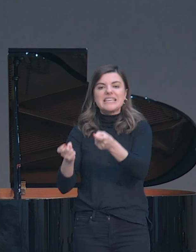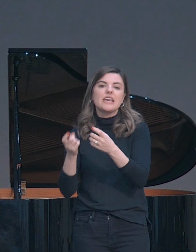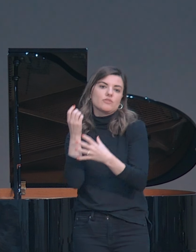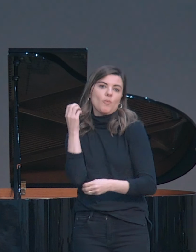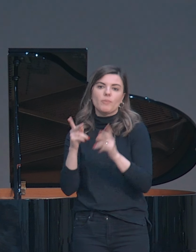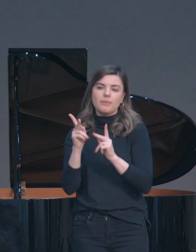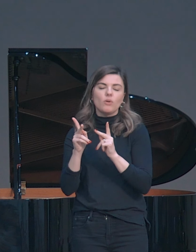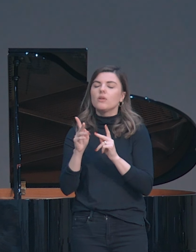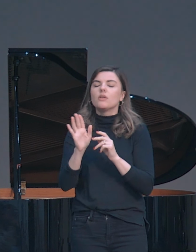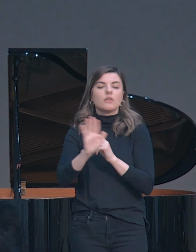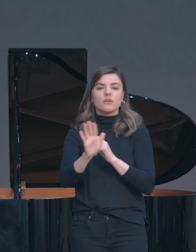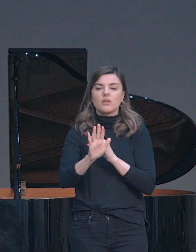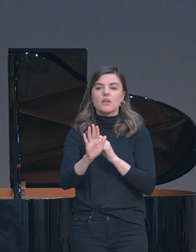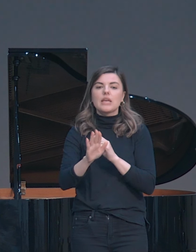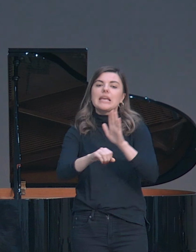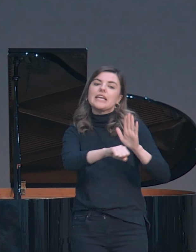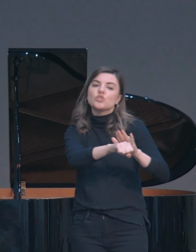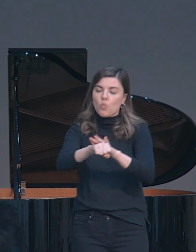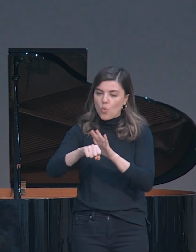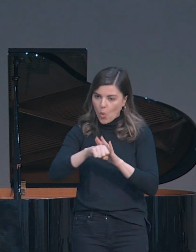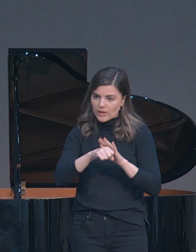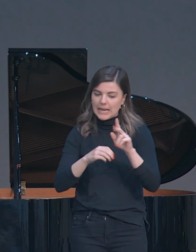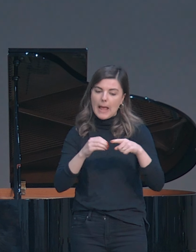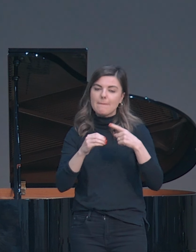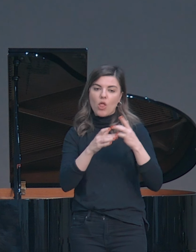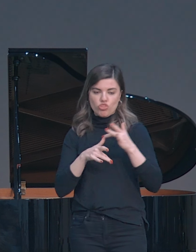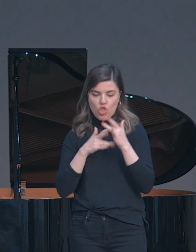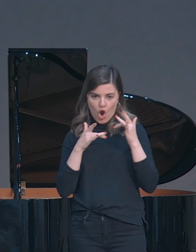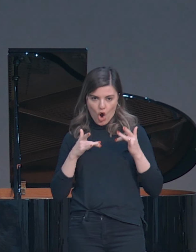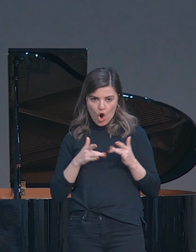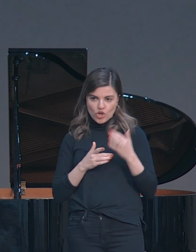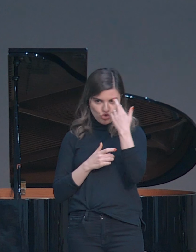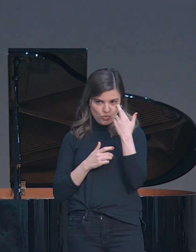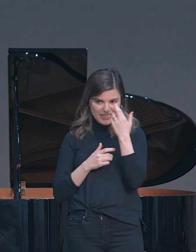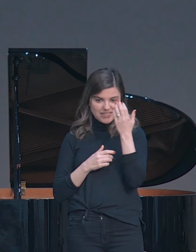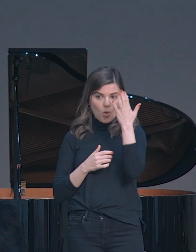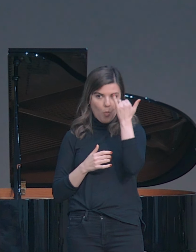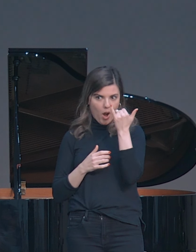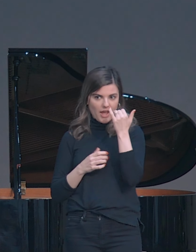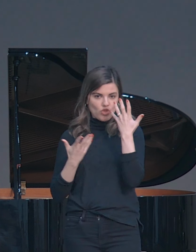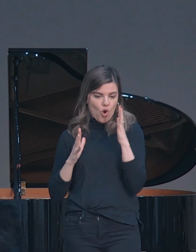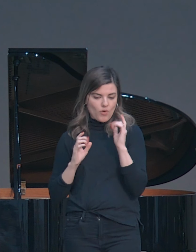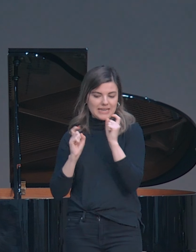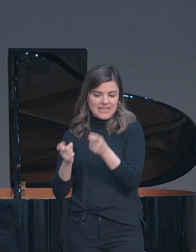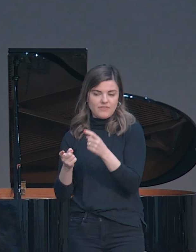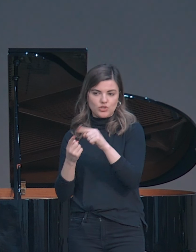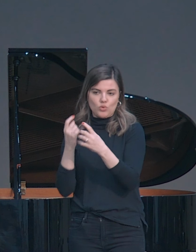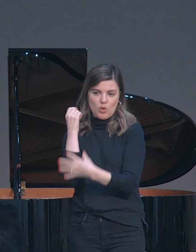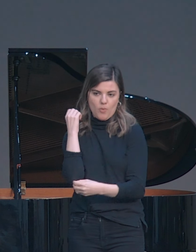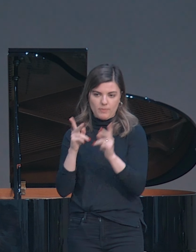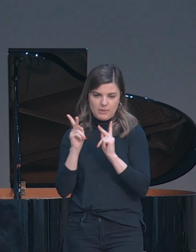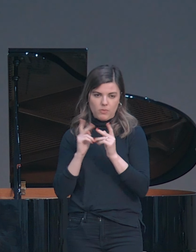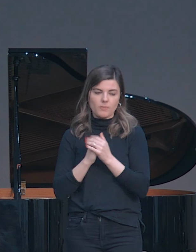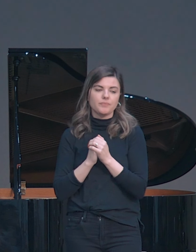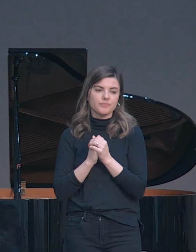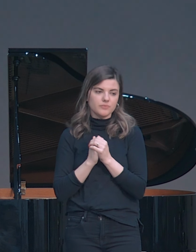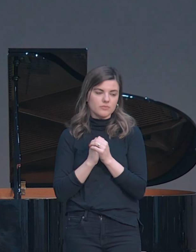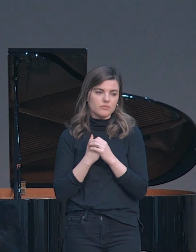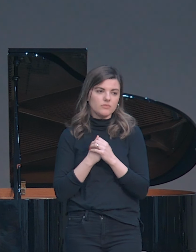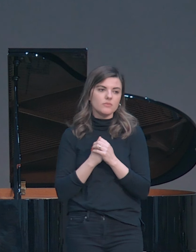He's warning them about the motive behind their giving. His next words have somewhat